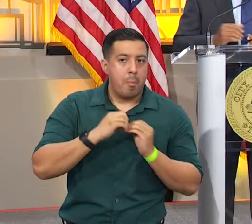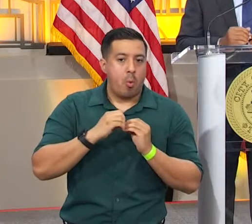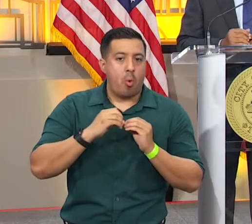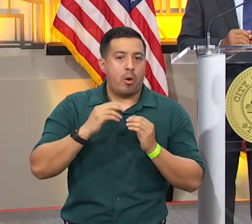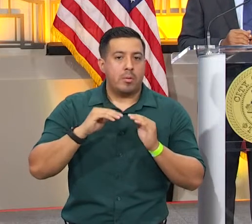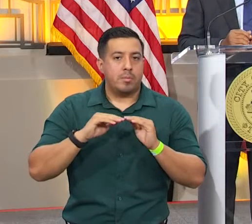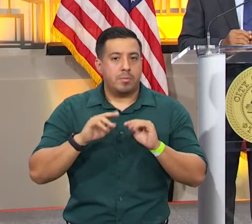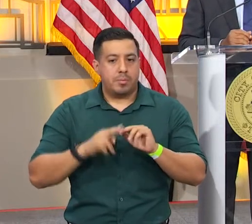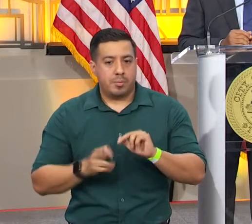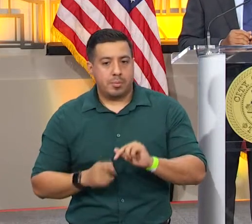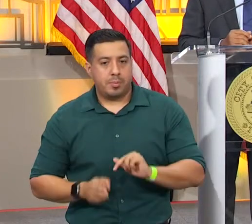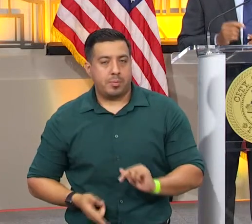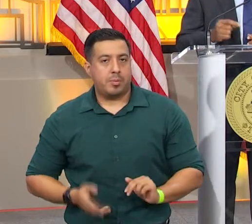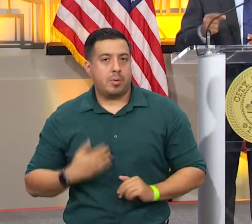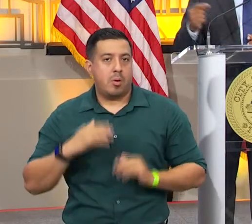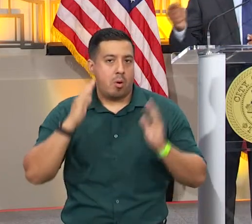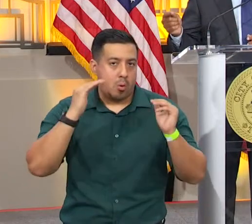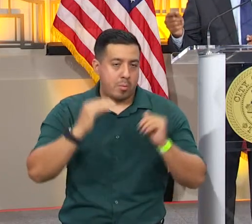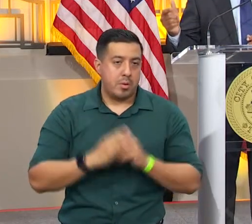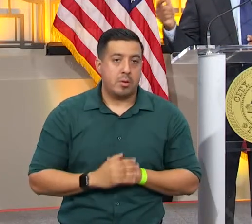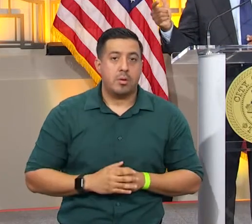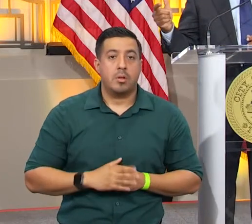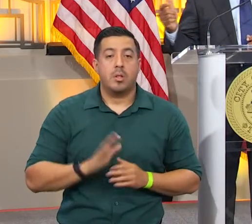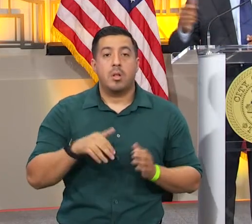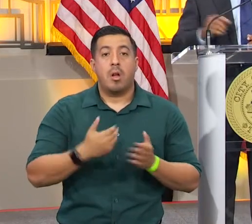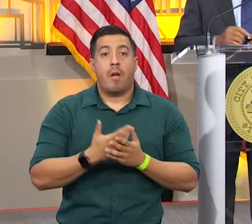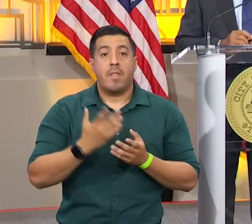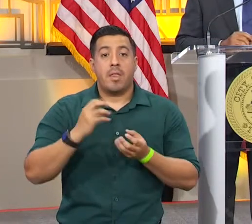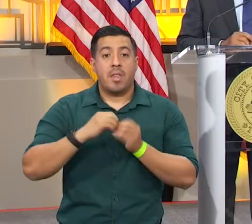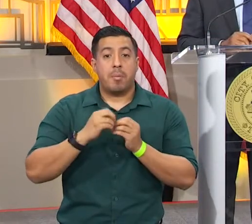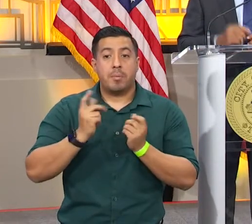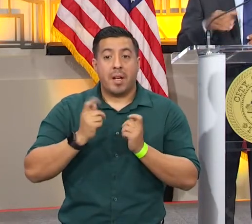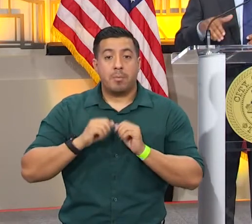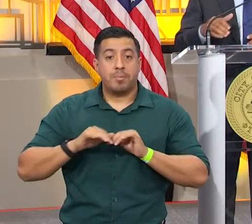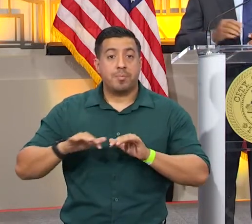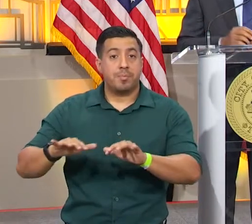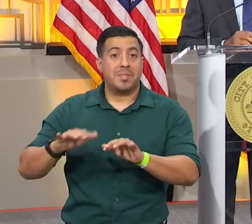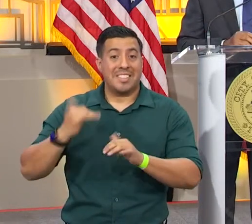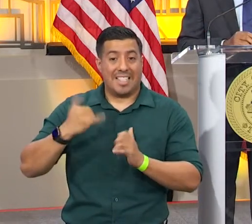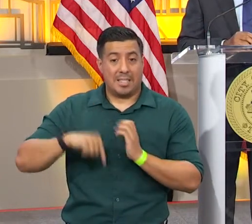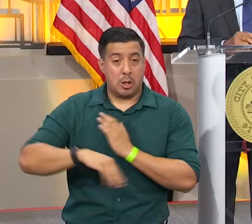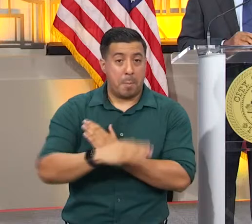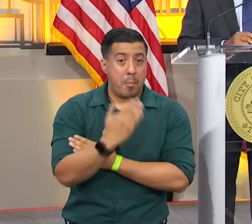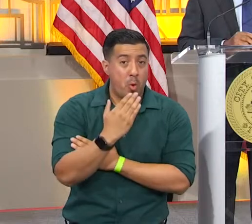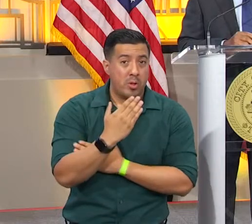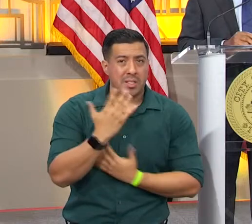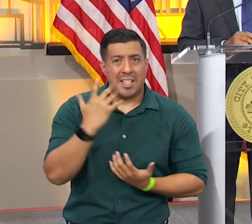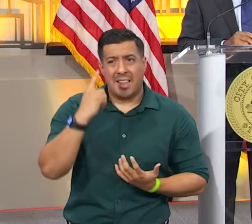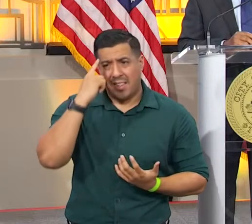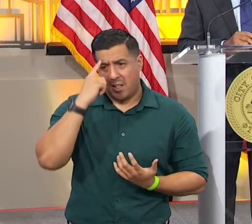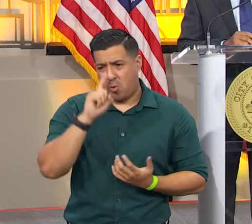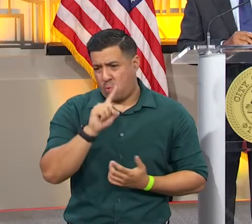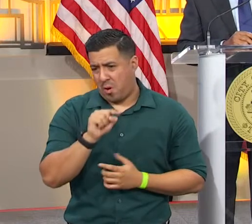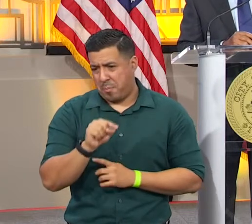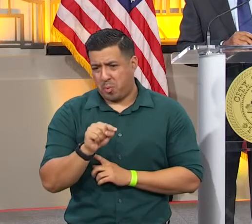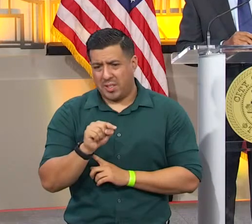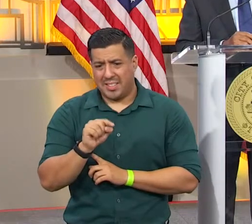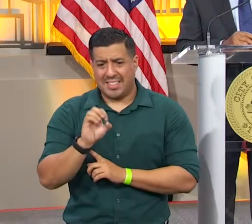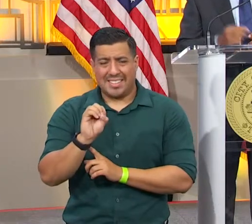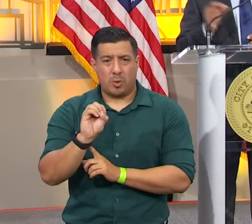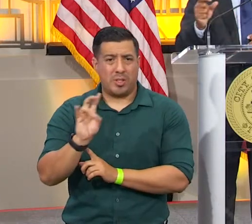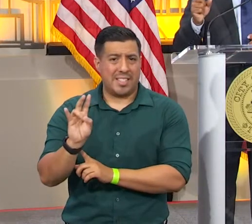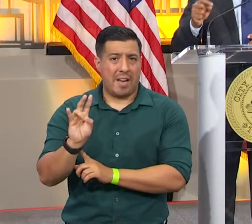starting to move down. So the reproduction rate, the number, right as of this morning, that number was like